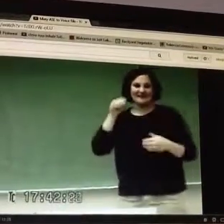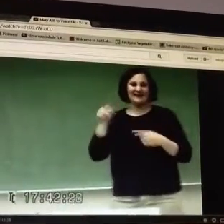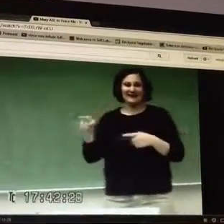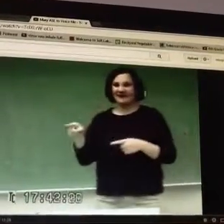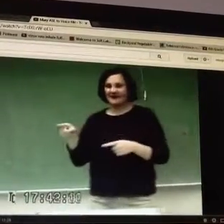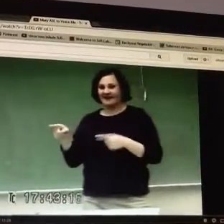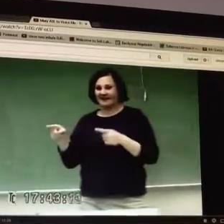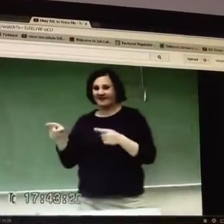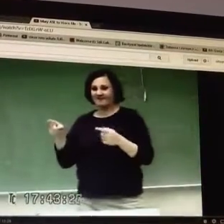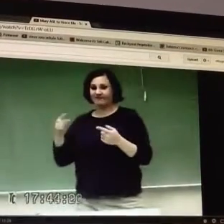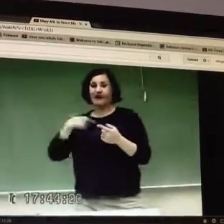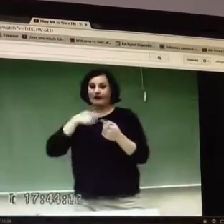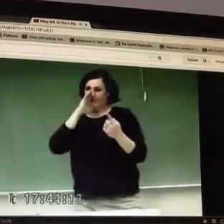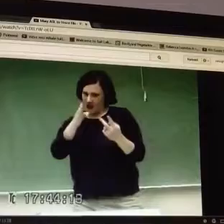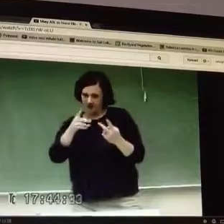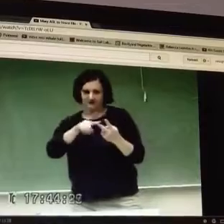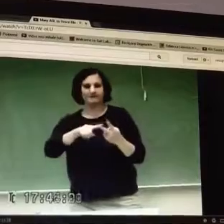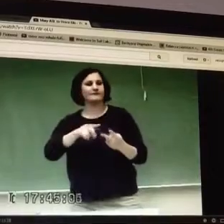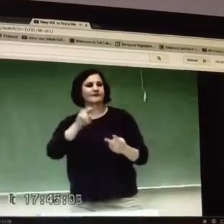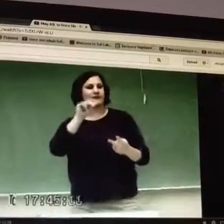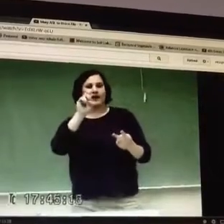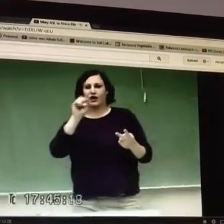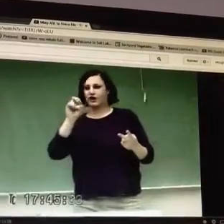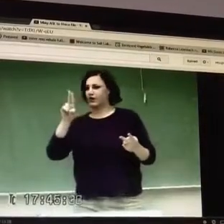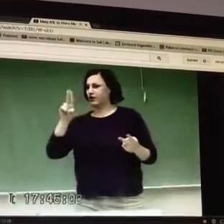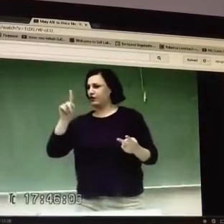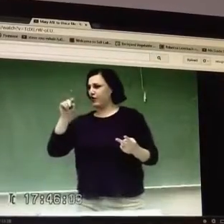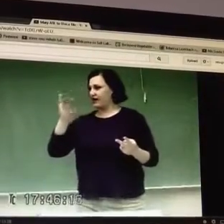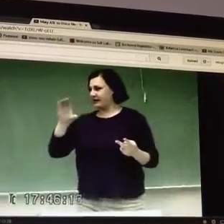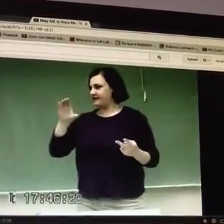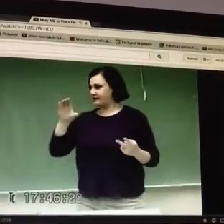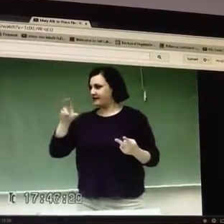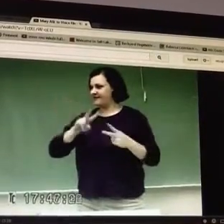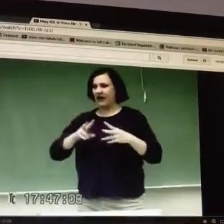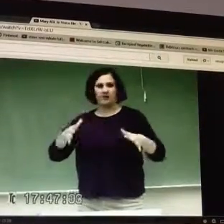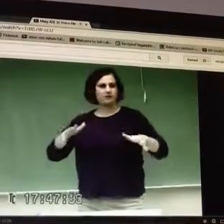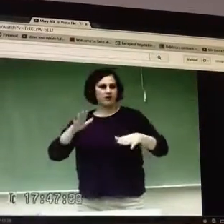It's part of my personality to be very direct. So, and the second thing